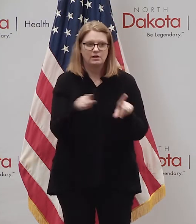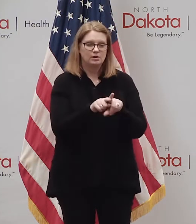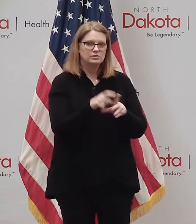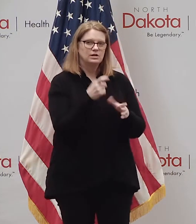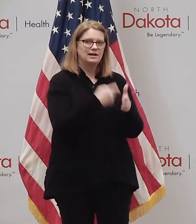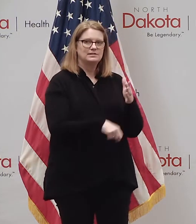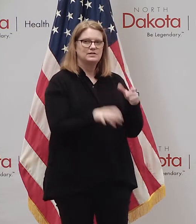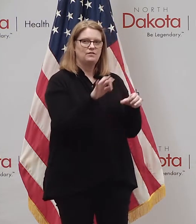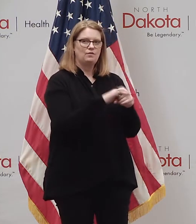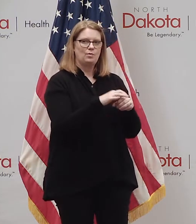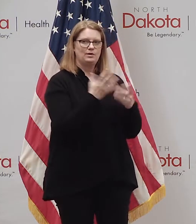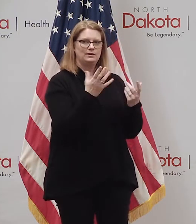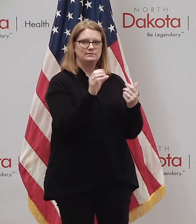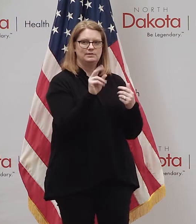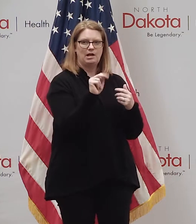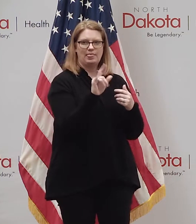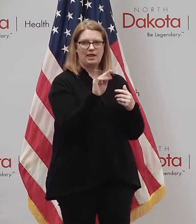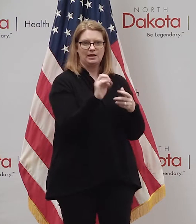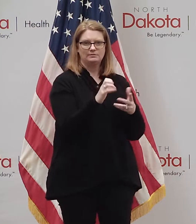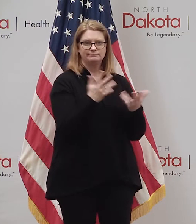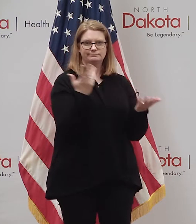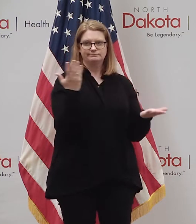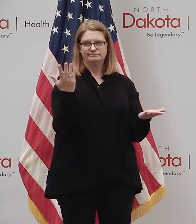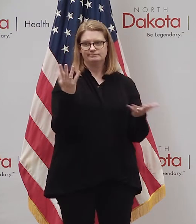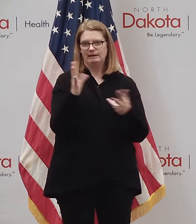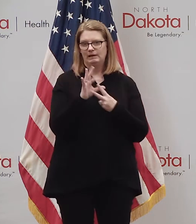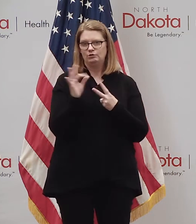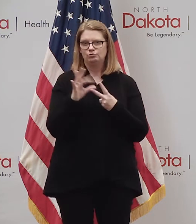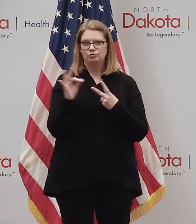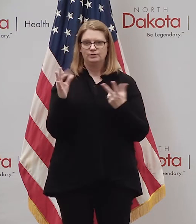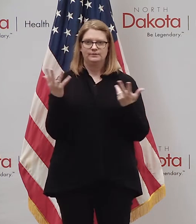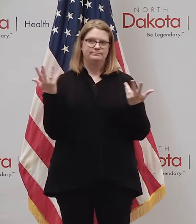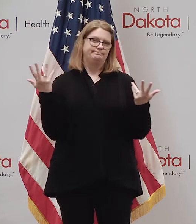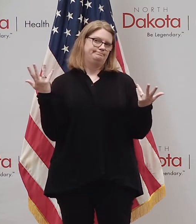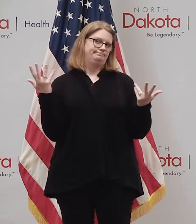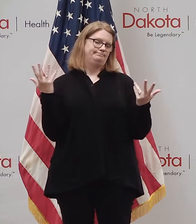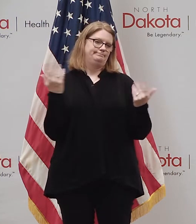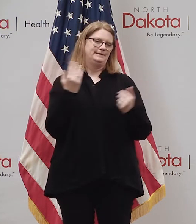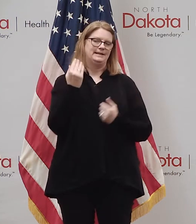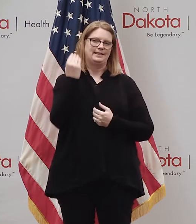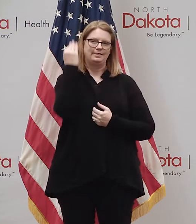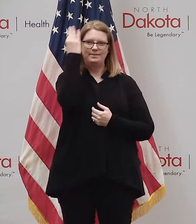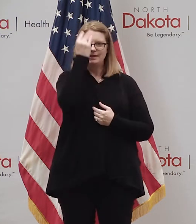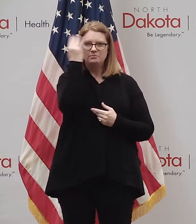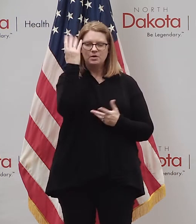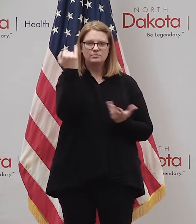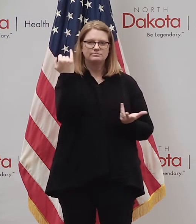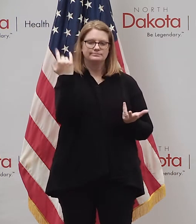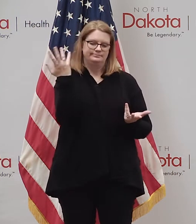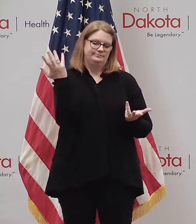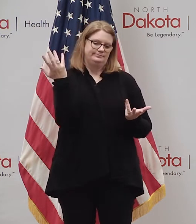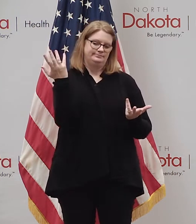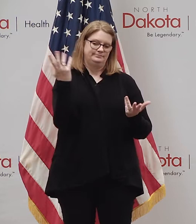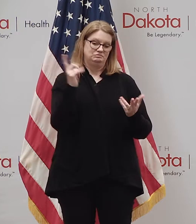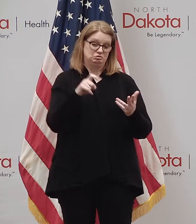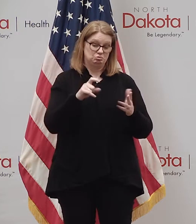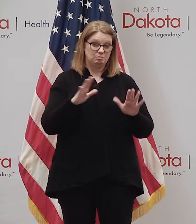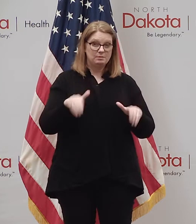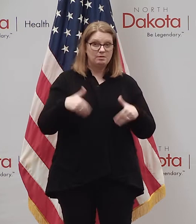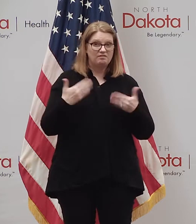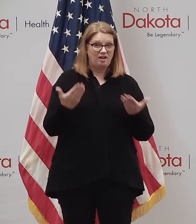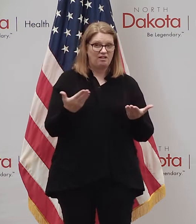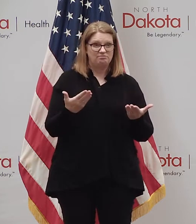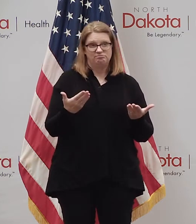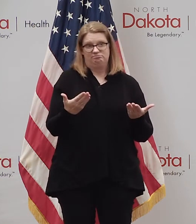online. I guess an alternative would be to think about whether or not we should provide